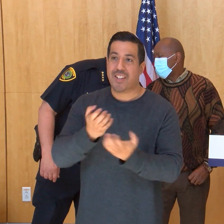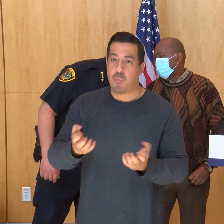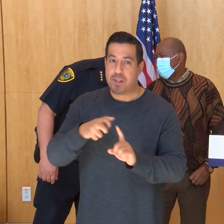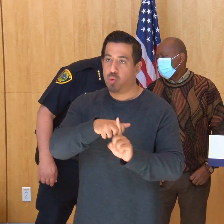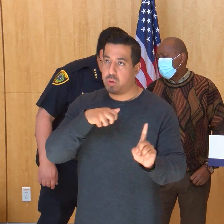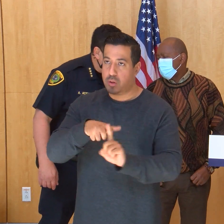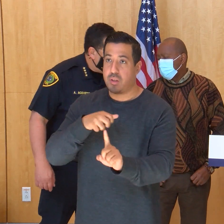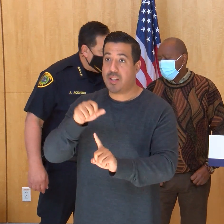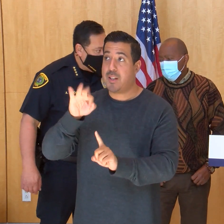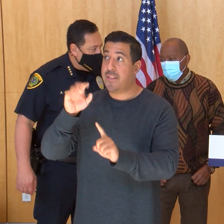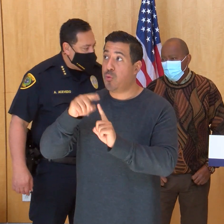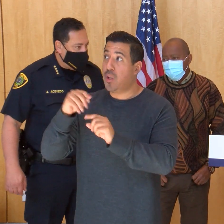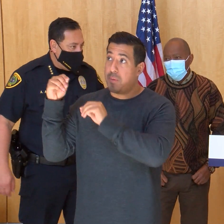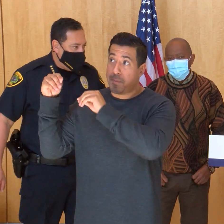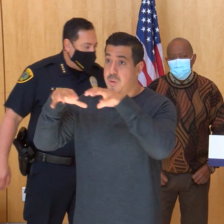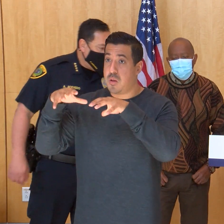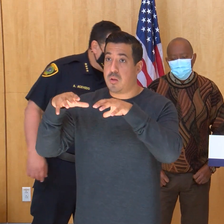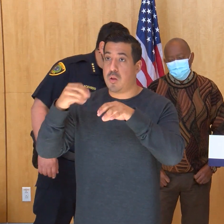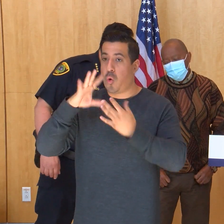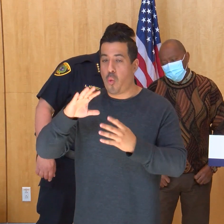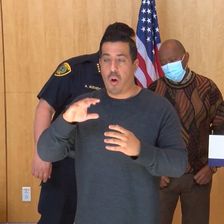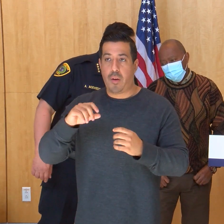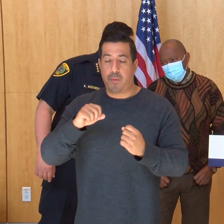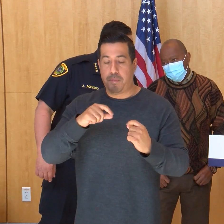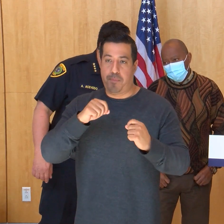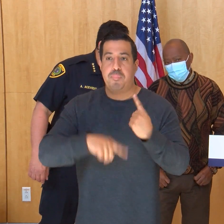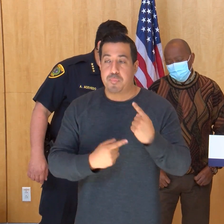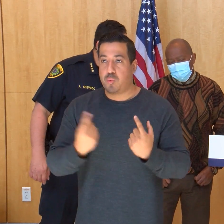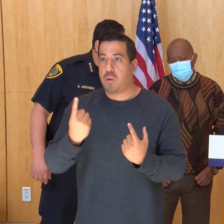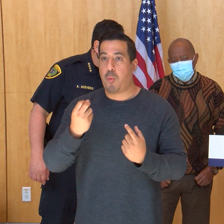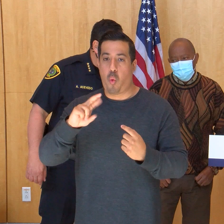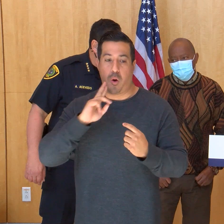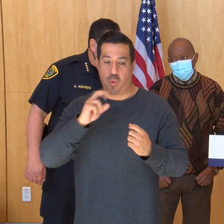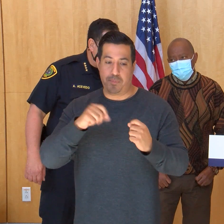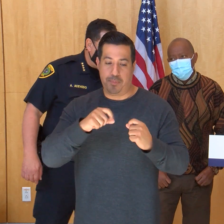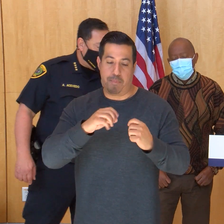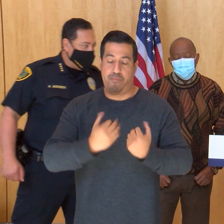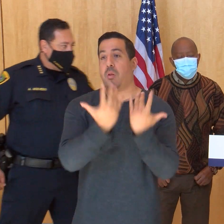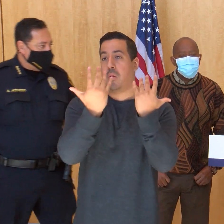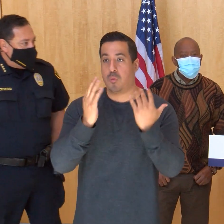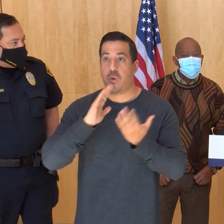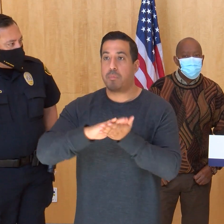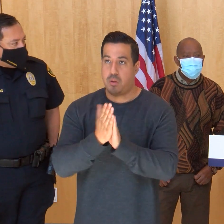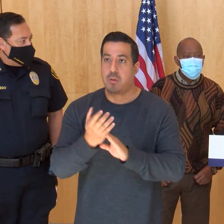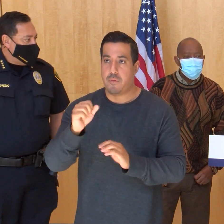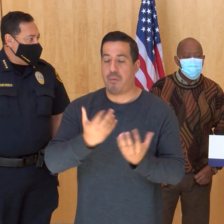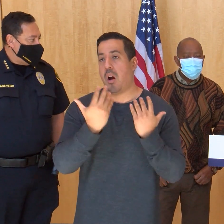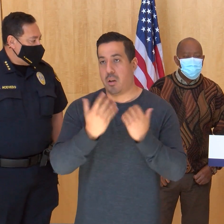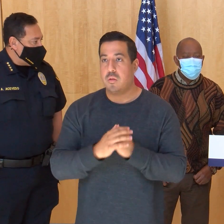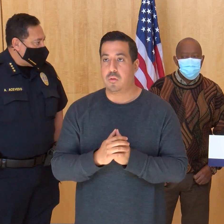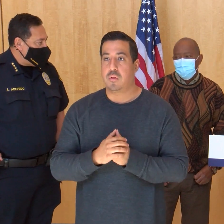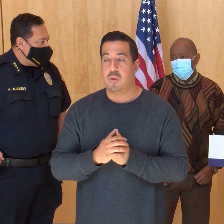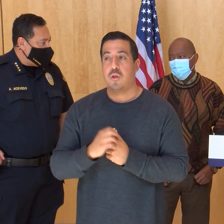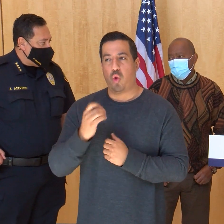back up, that's going to avoid any possible shortages and possible fires. So again, please, we're in the